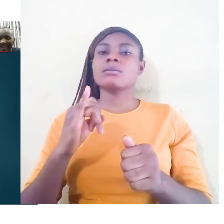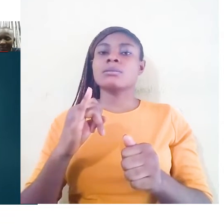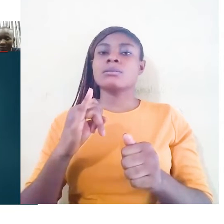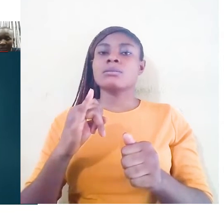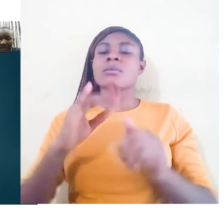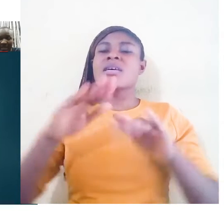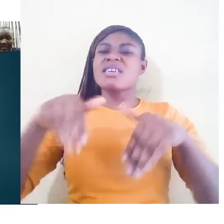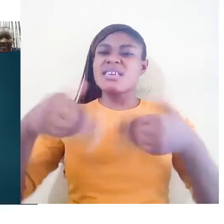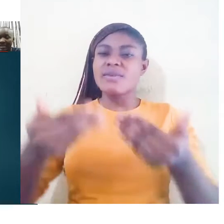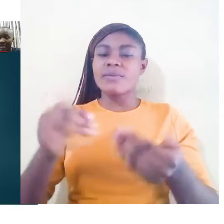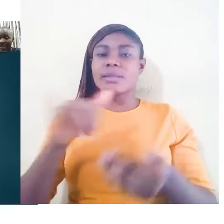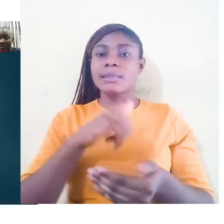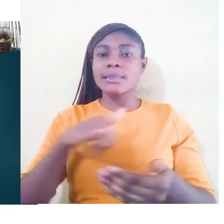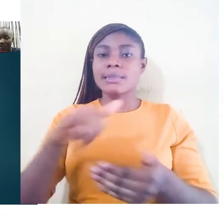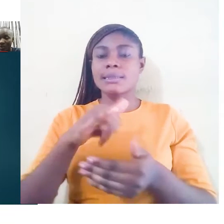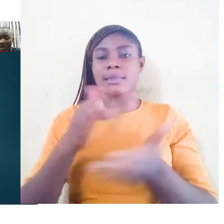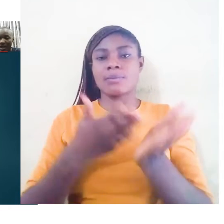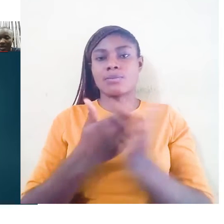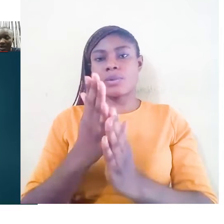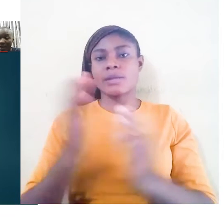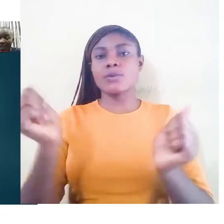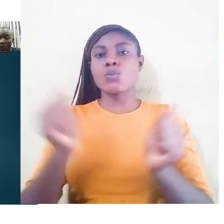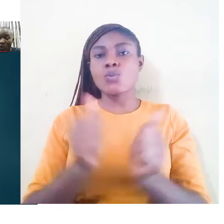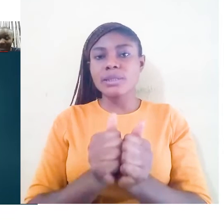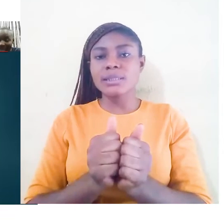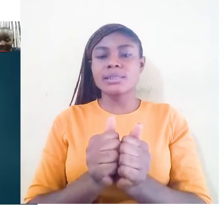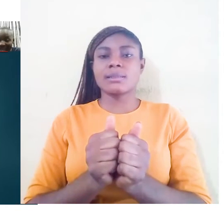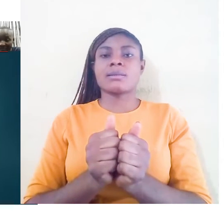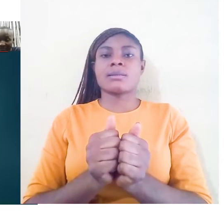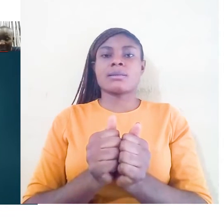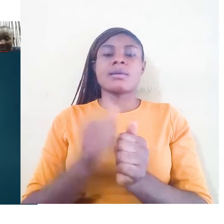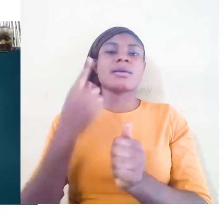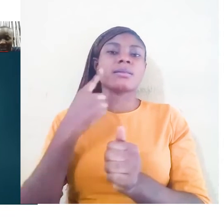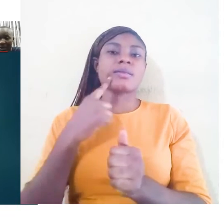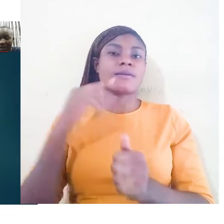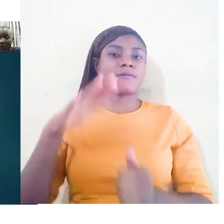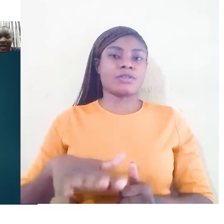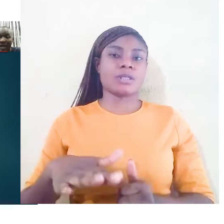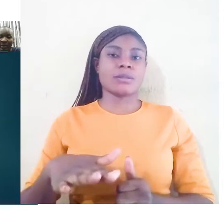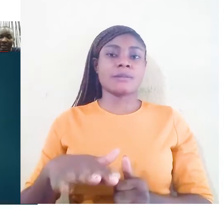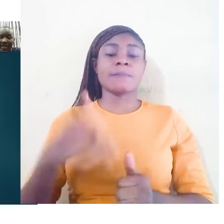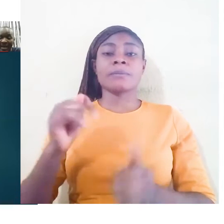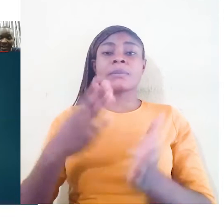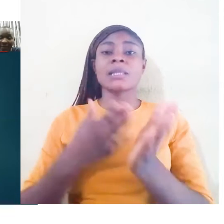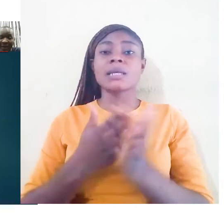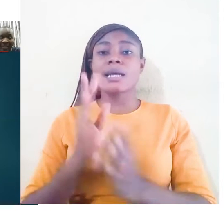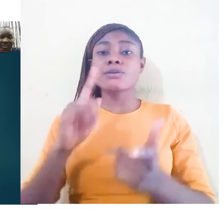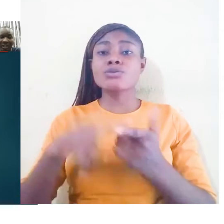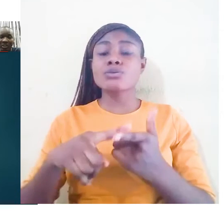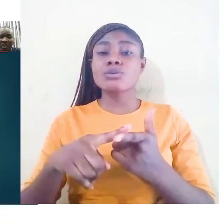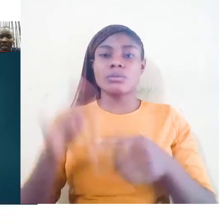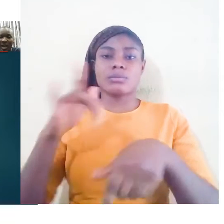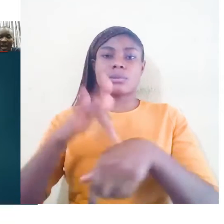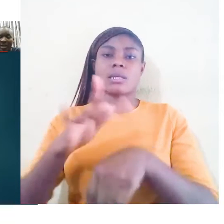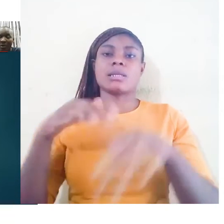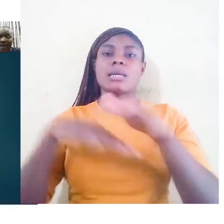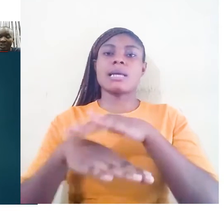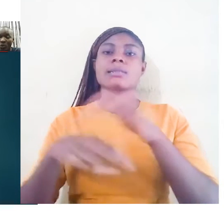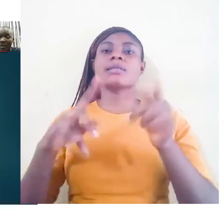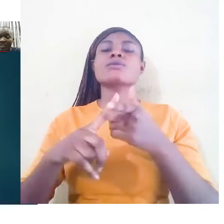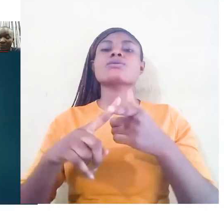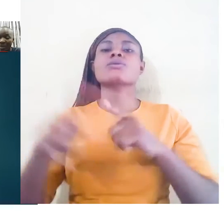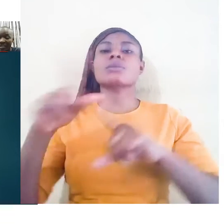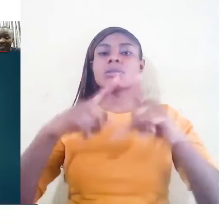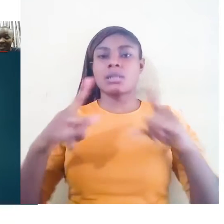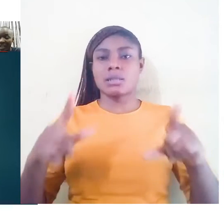a deaf child is entitled to. The right to early access of language at an infant stage, and the right